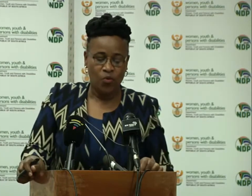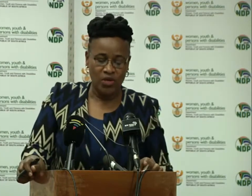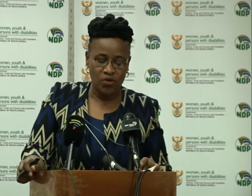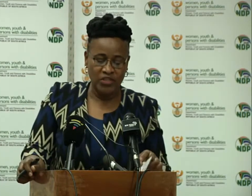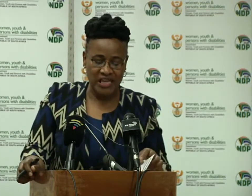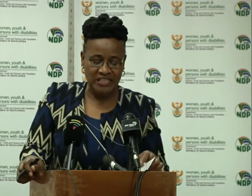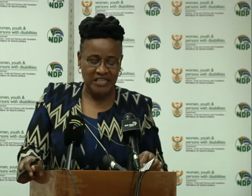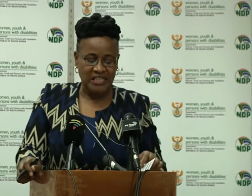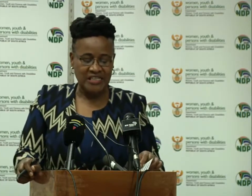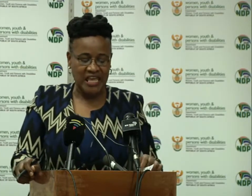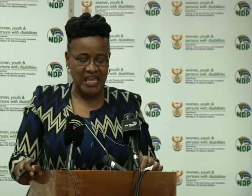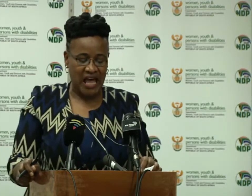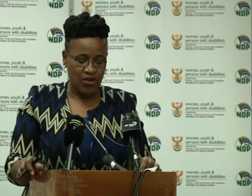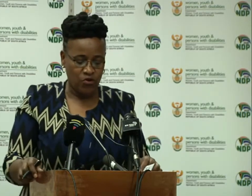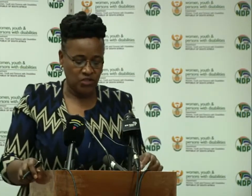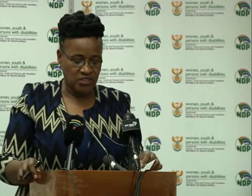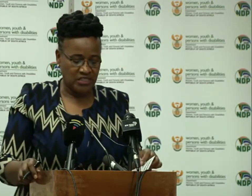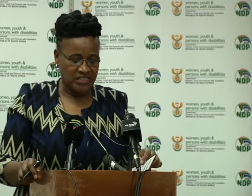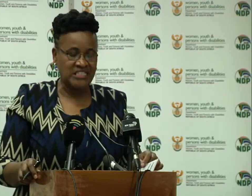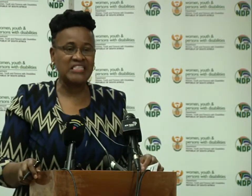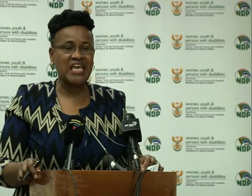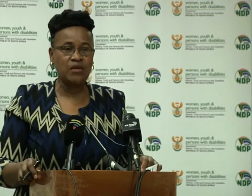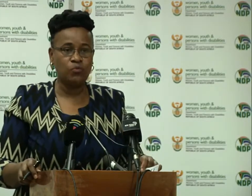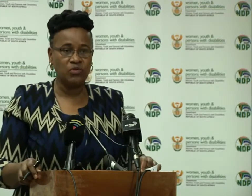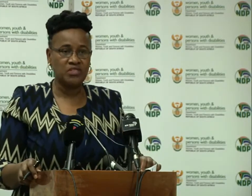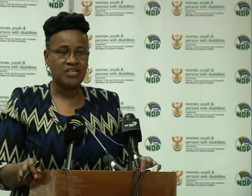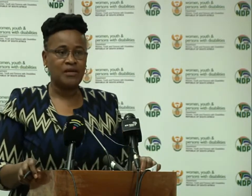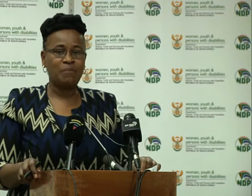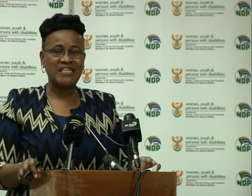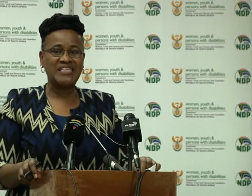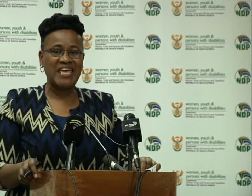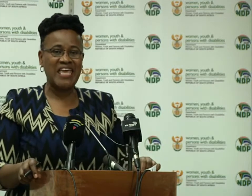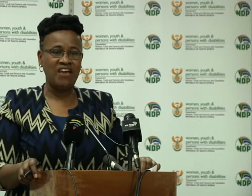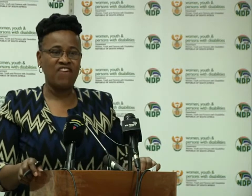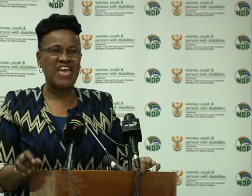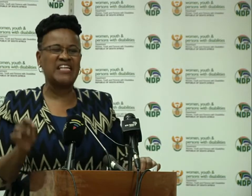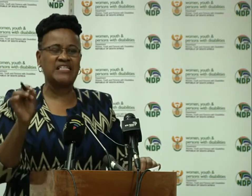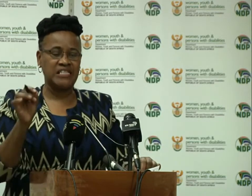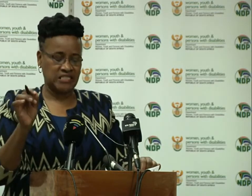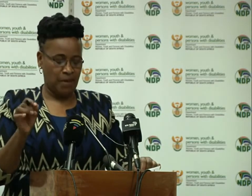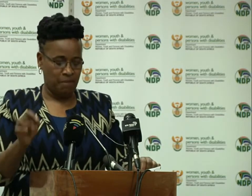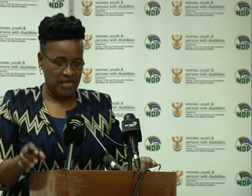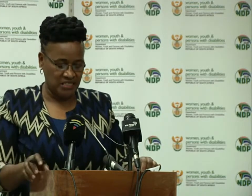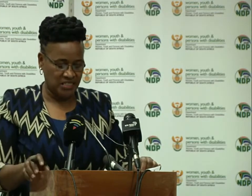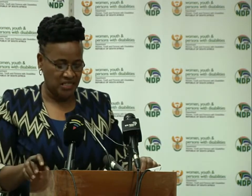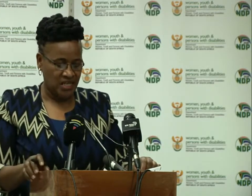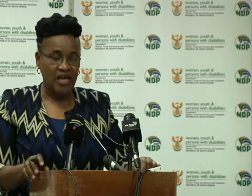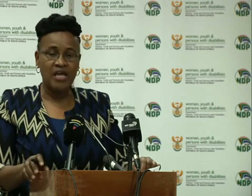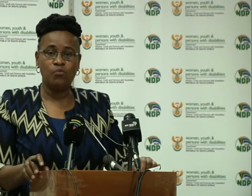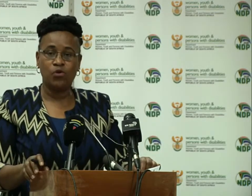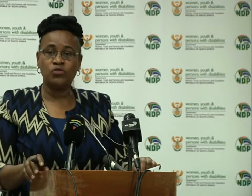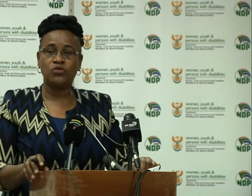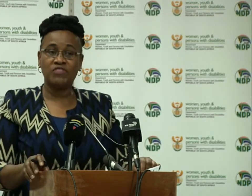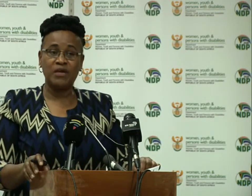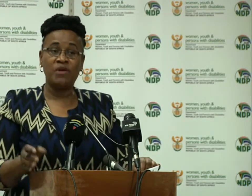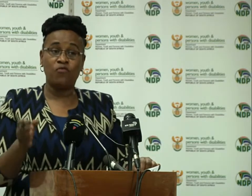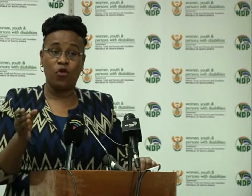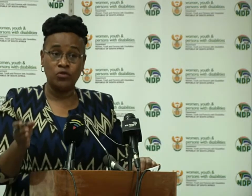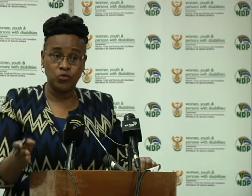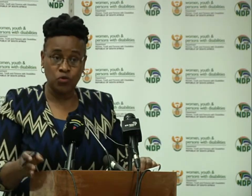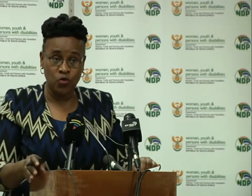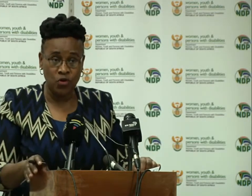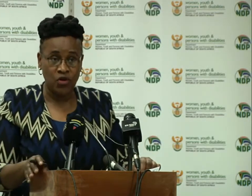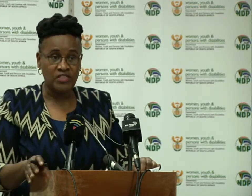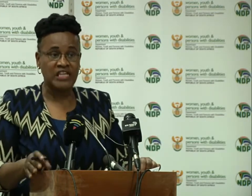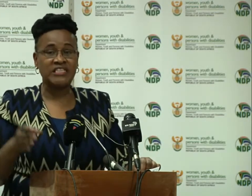disabilities, we know that they are not disabled, but they have a disability, and most of them have